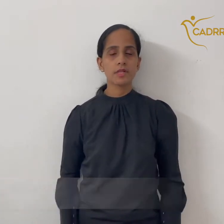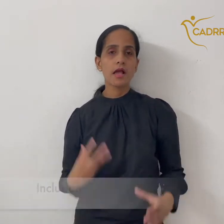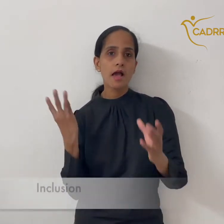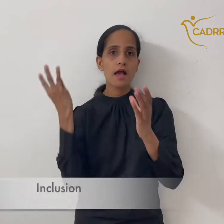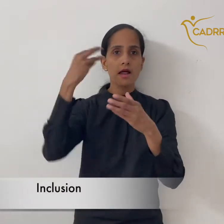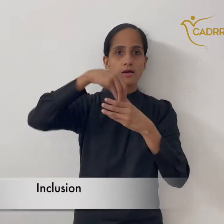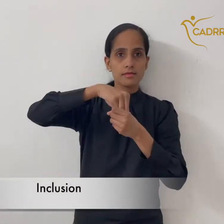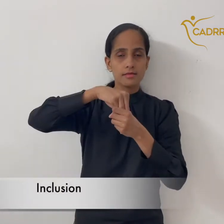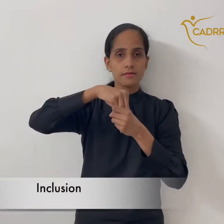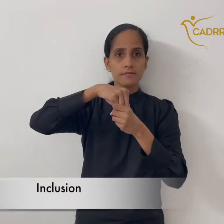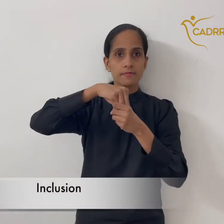Inclusion.